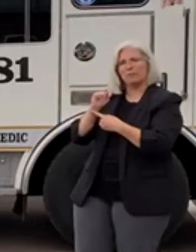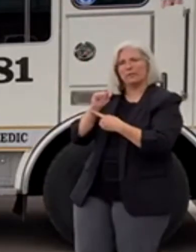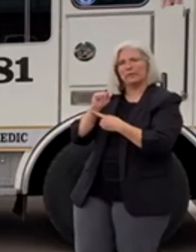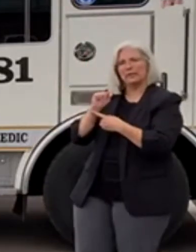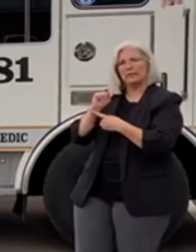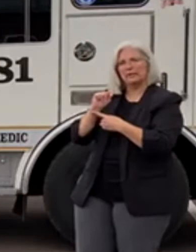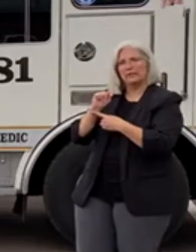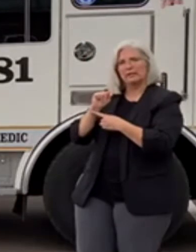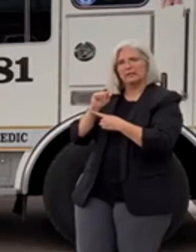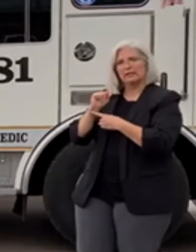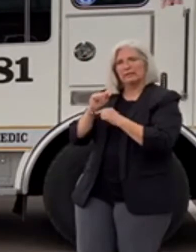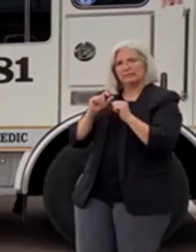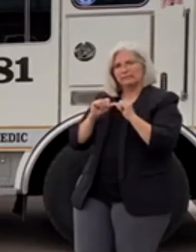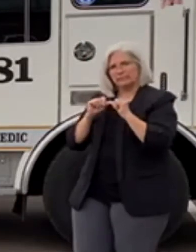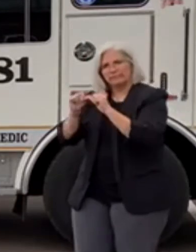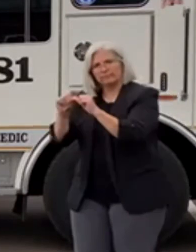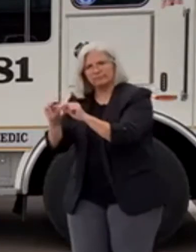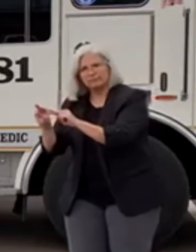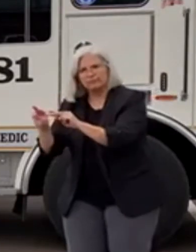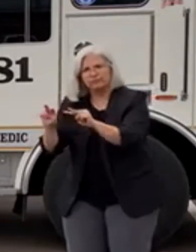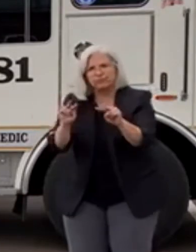okay.